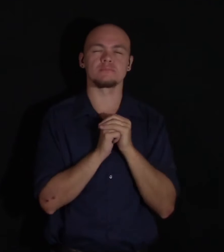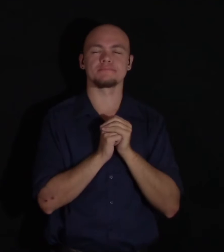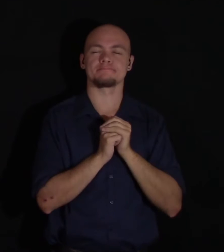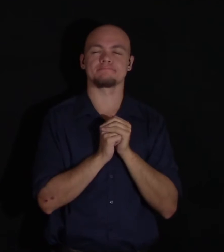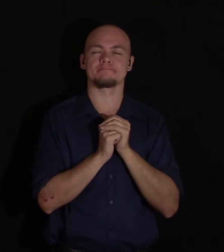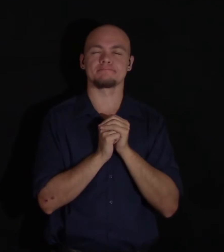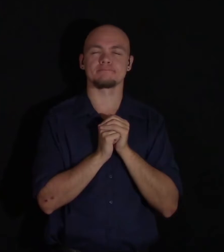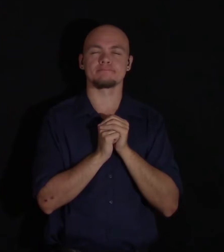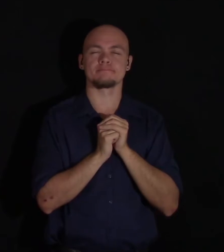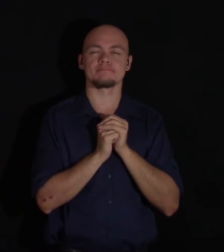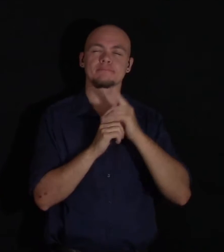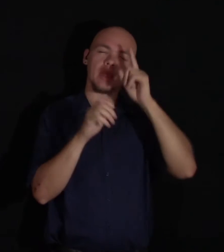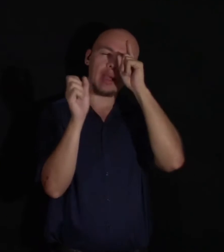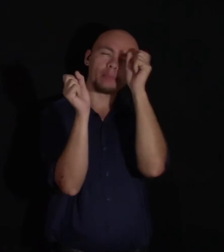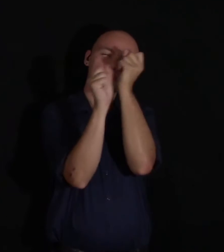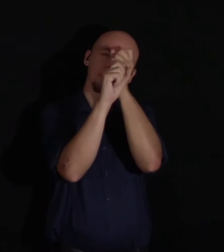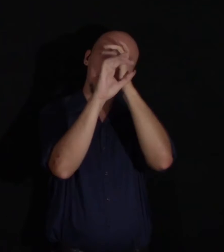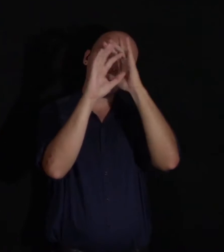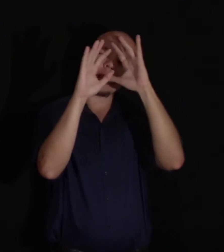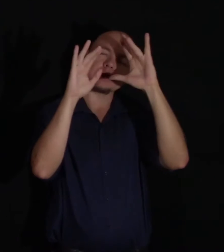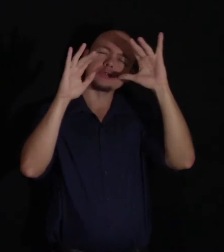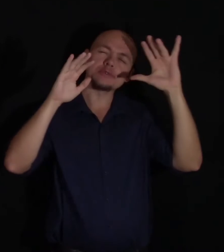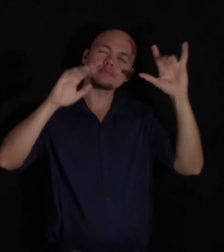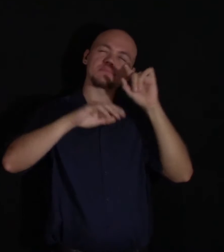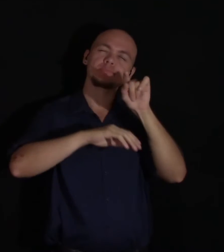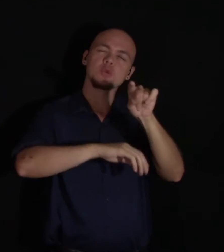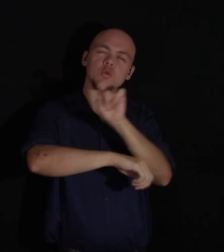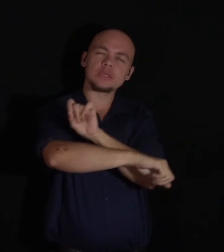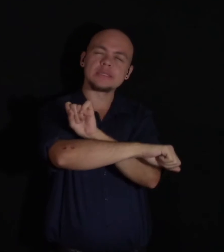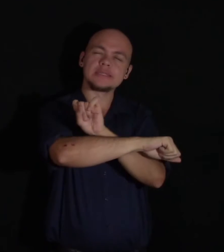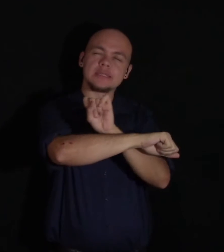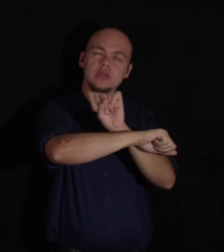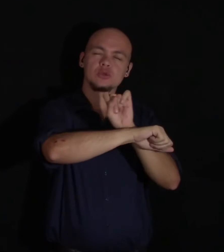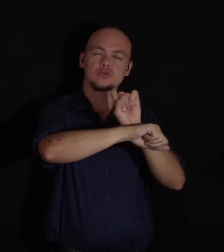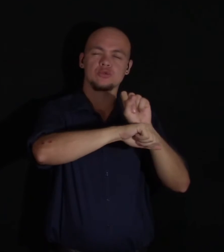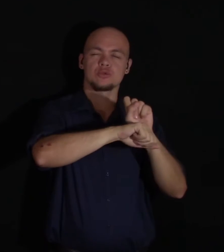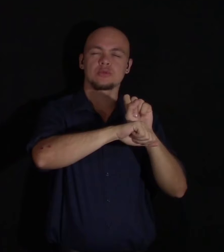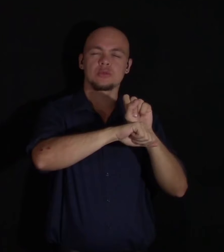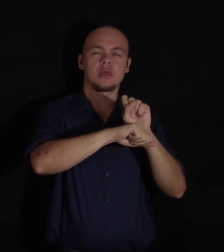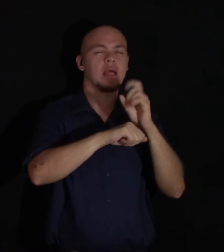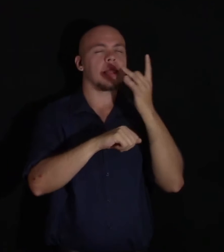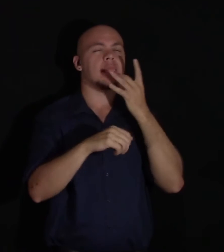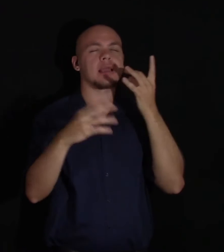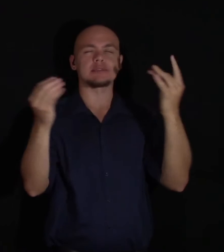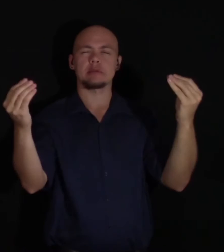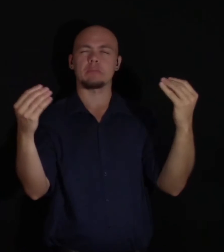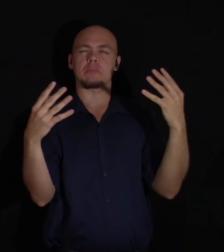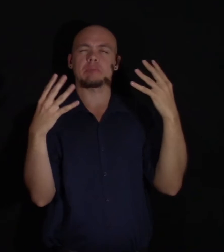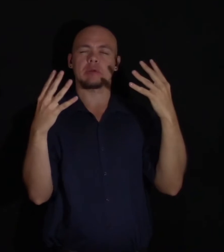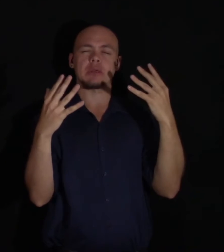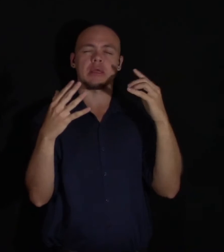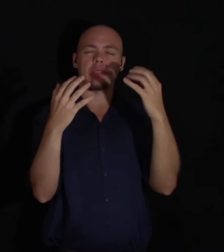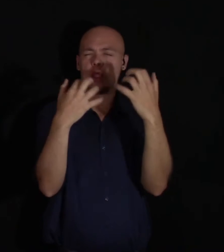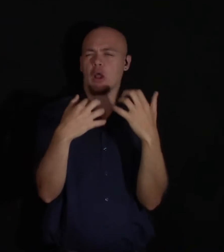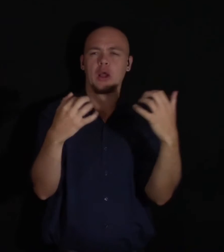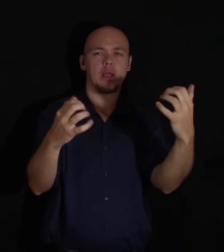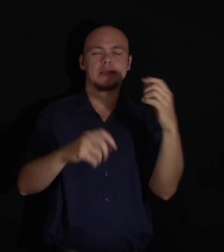Imagine that you are standing on a stage. Blinding lights hiding the faces of your